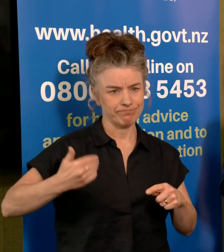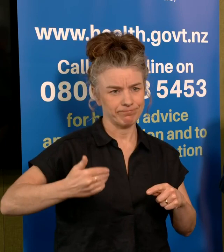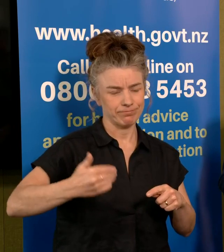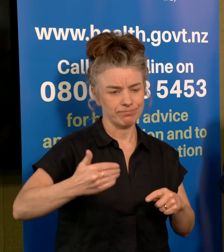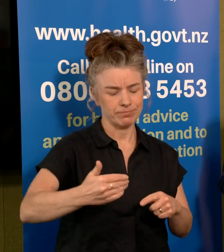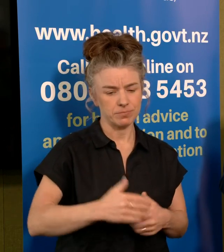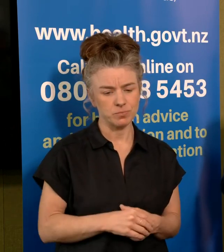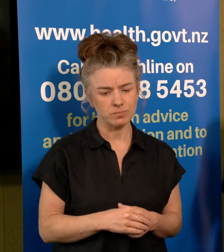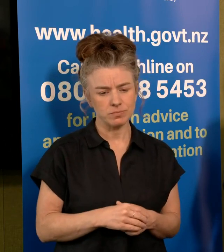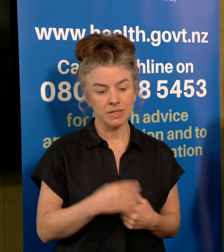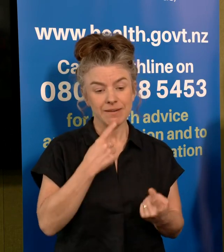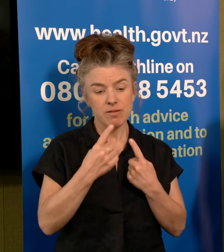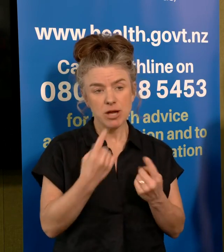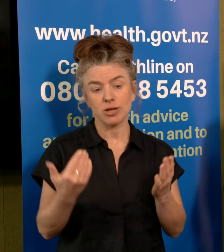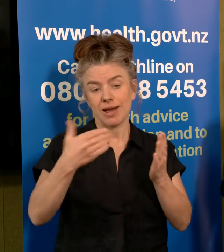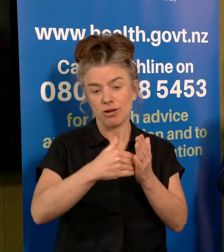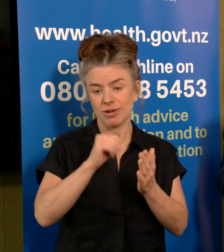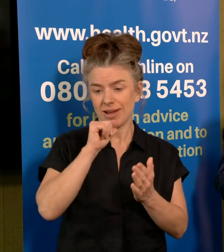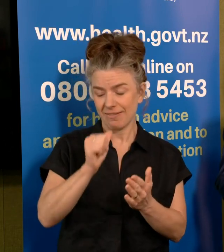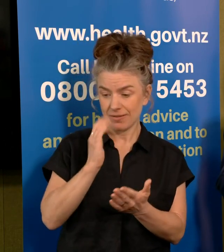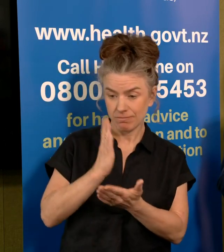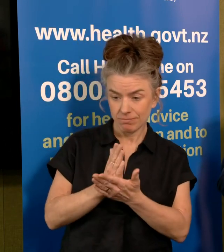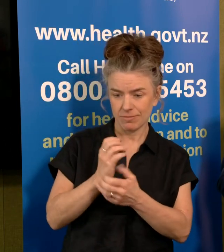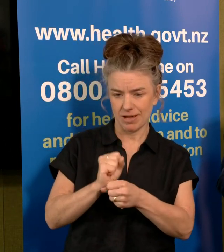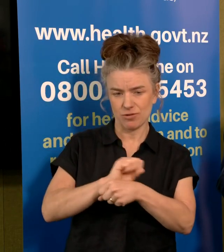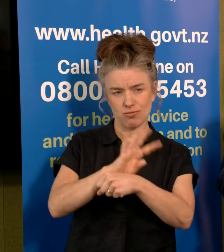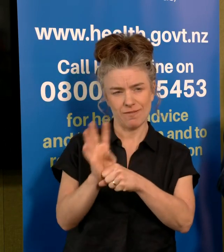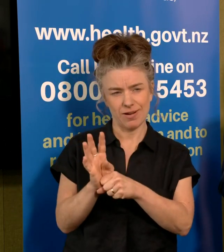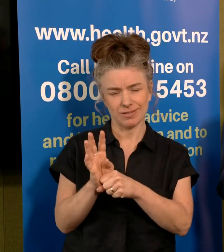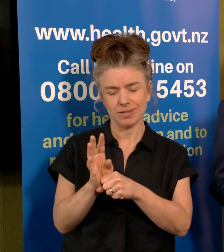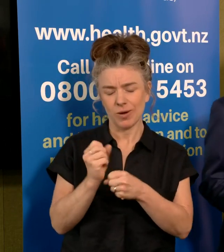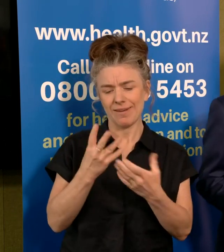only add additional detail if a case proved to have a positive result.